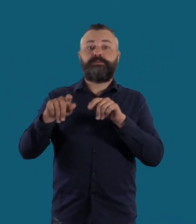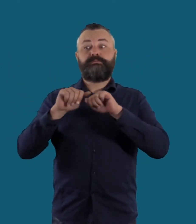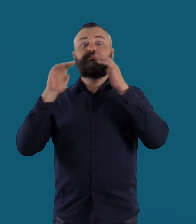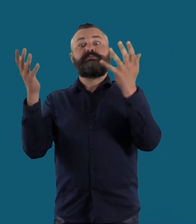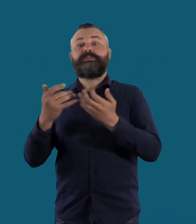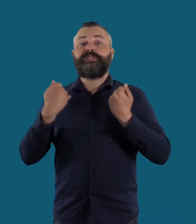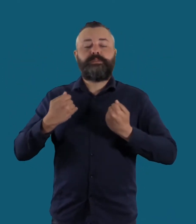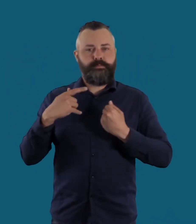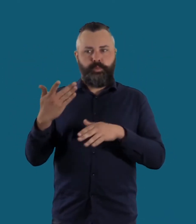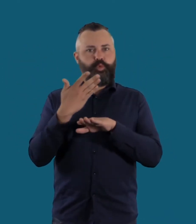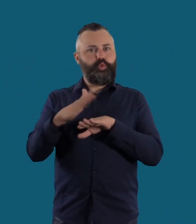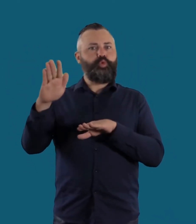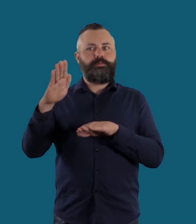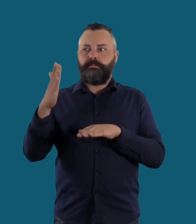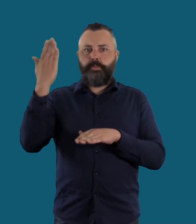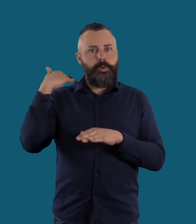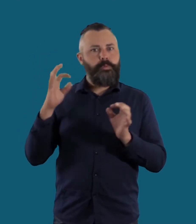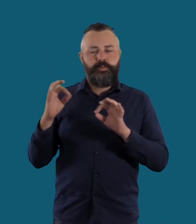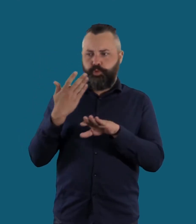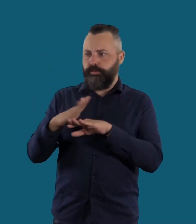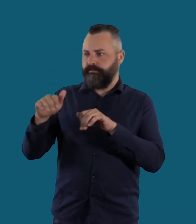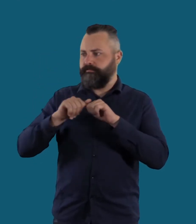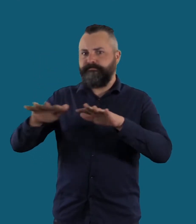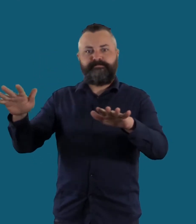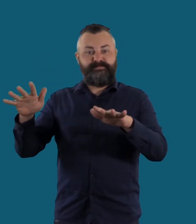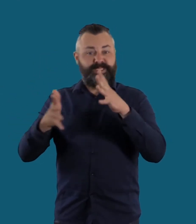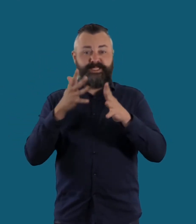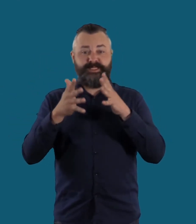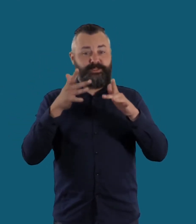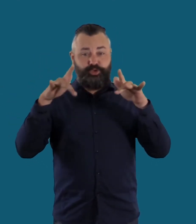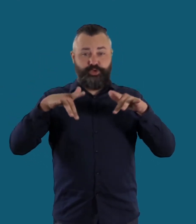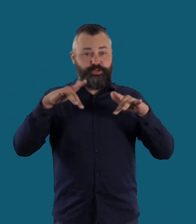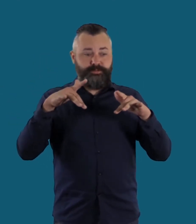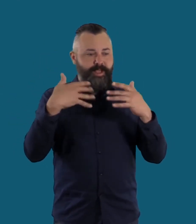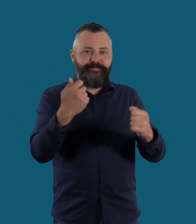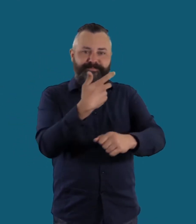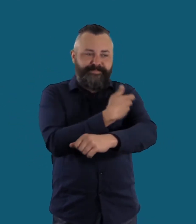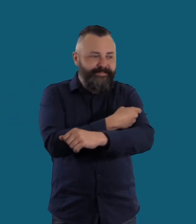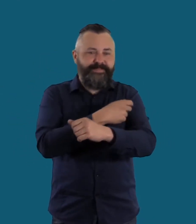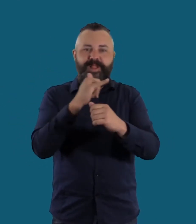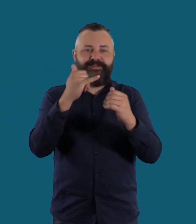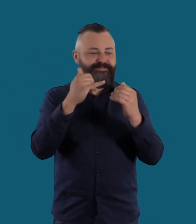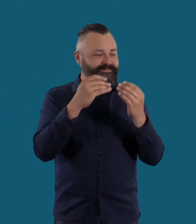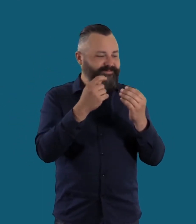Most pandemics are new infectious diseases. Often there are no vaccinations or cure at the time of the